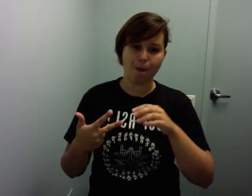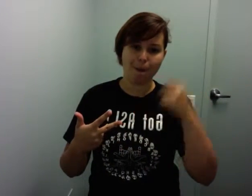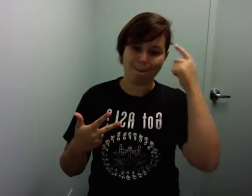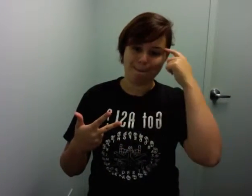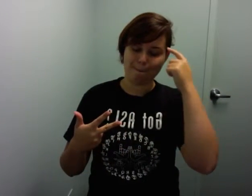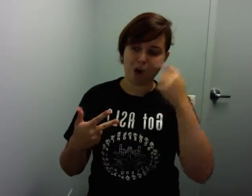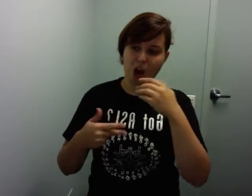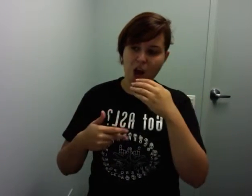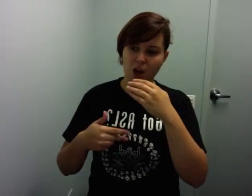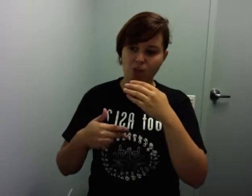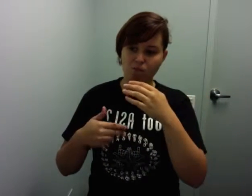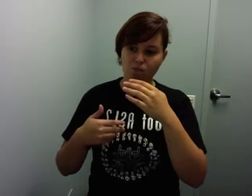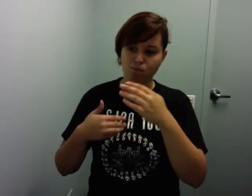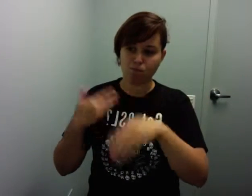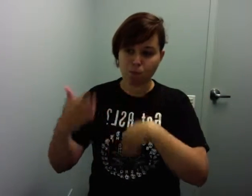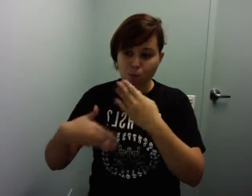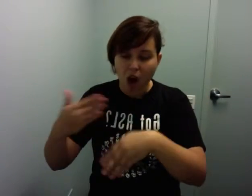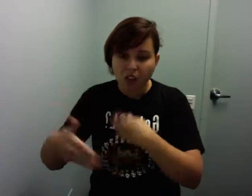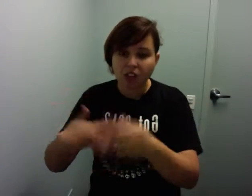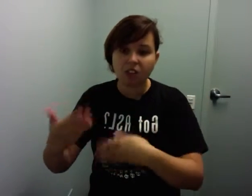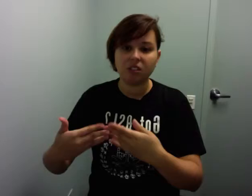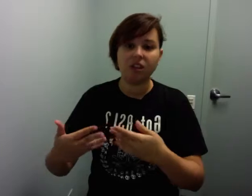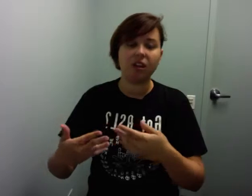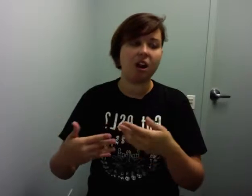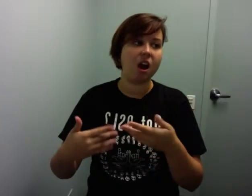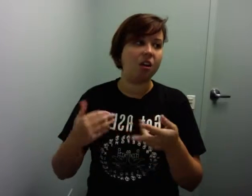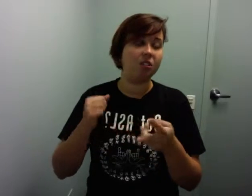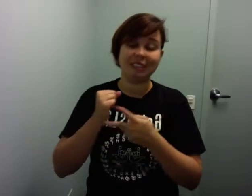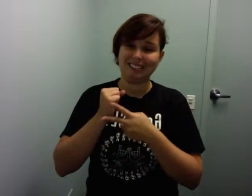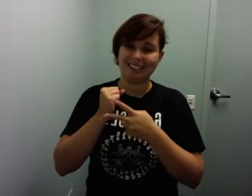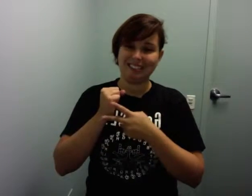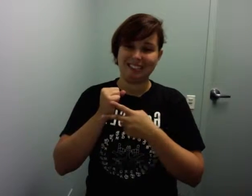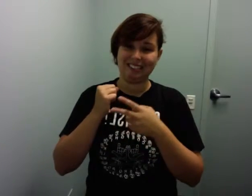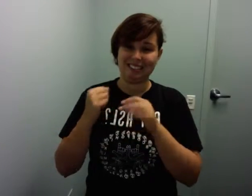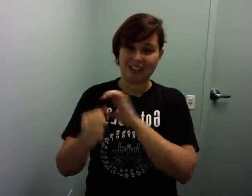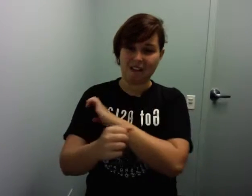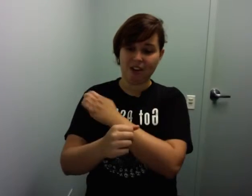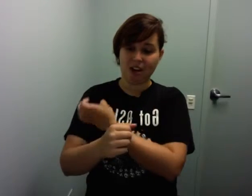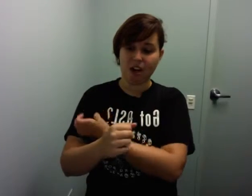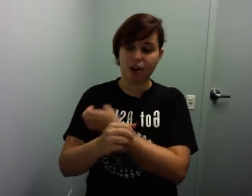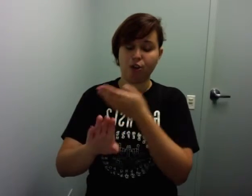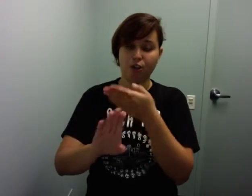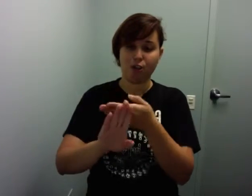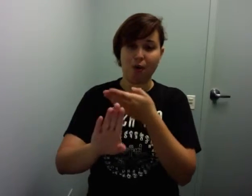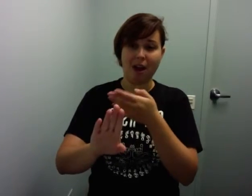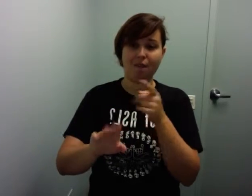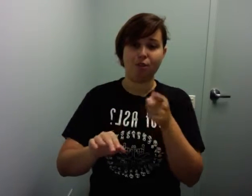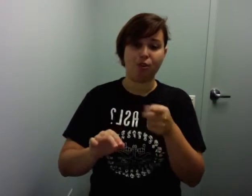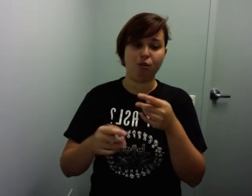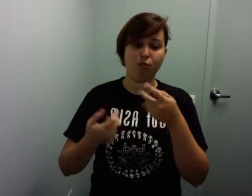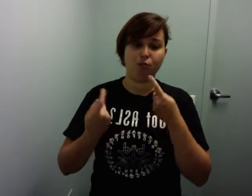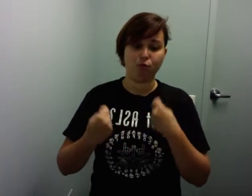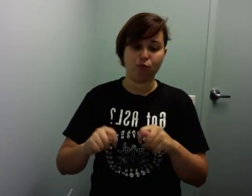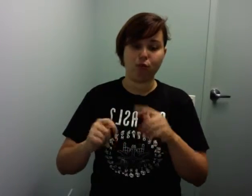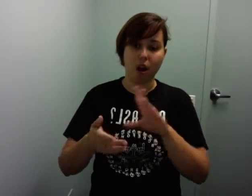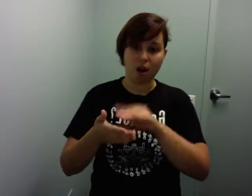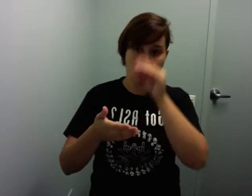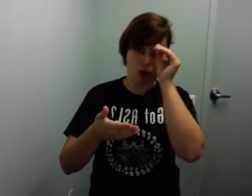know is that if after you've tried to learn a task and you sleep-deprived individuals, the ability to learn that task is smashed.